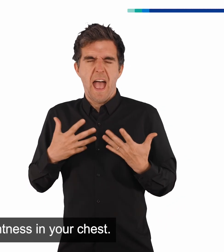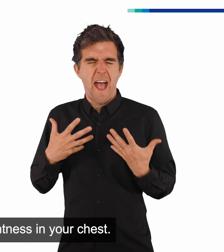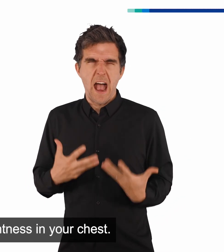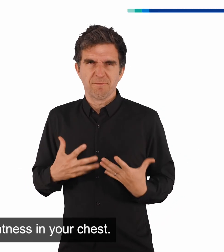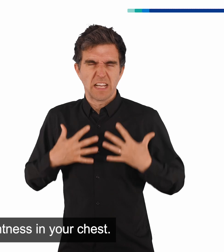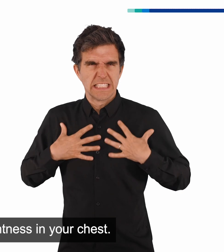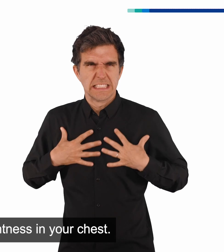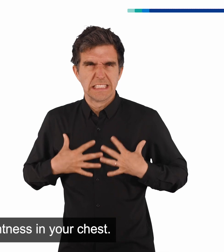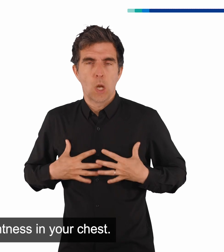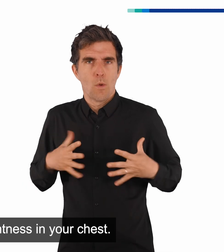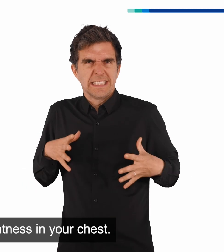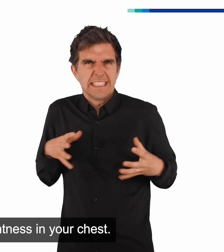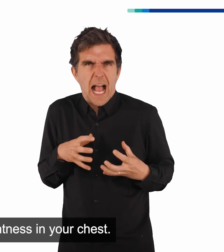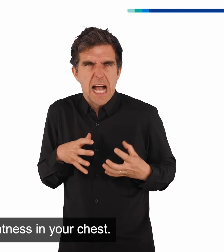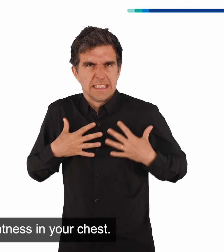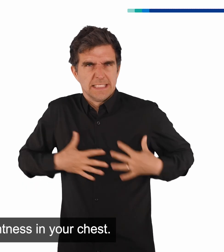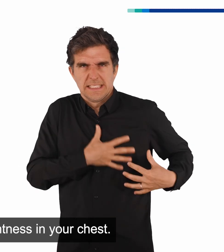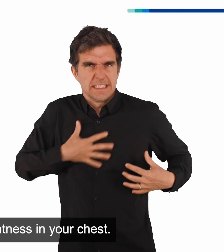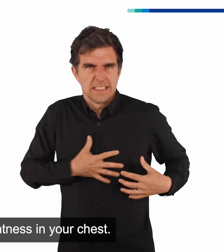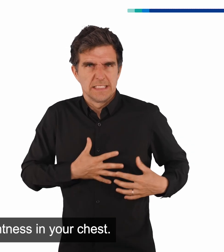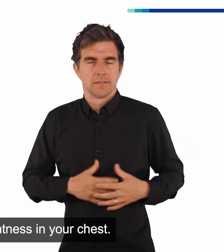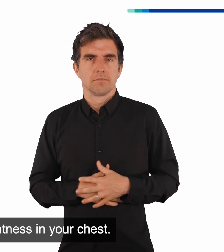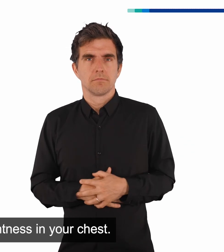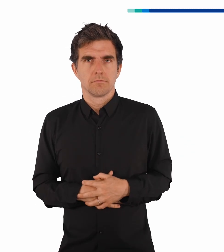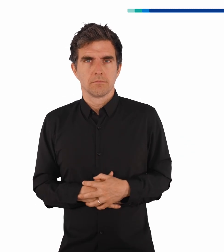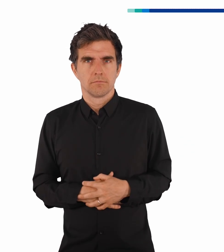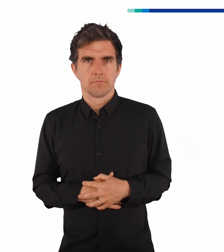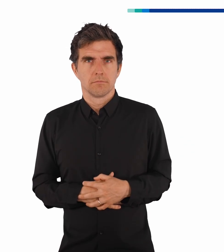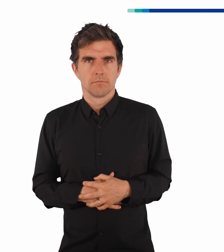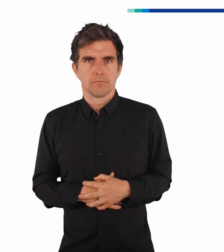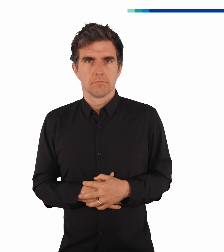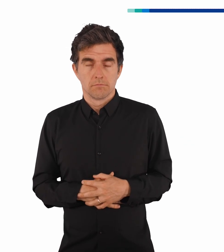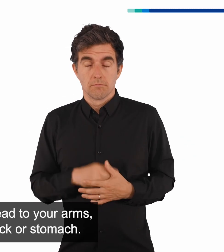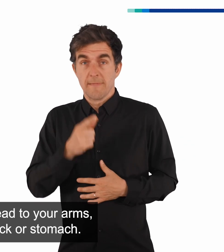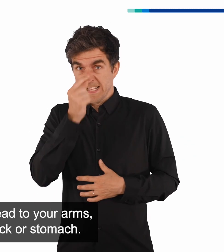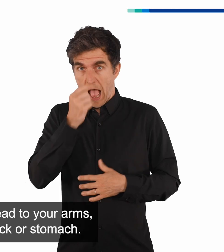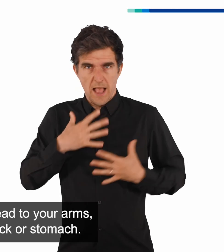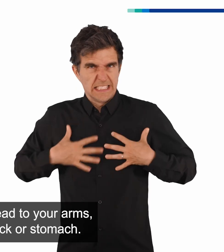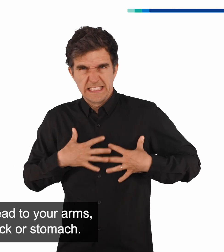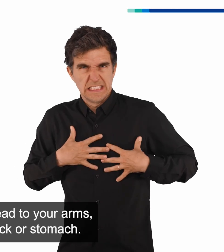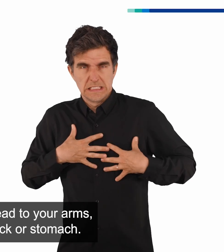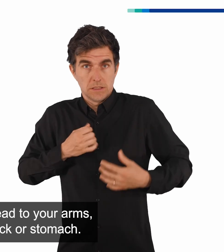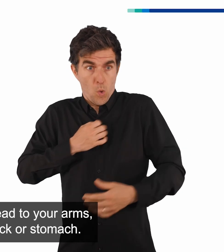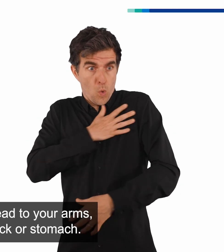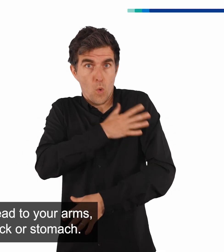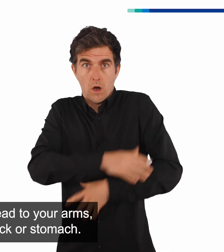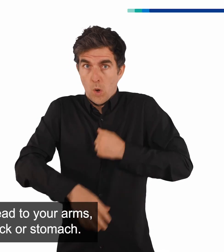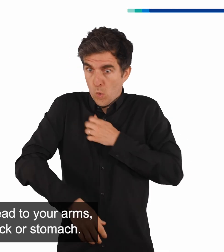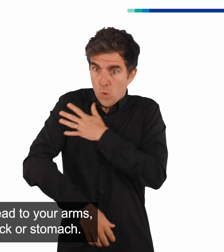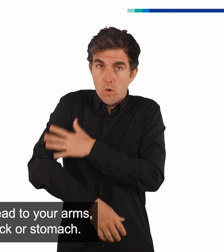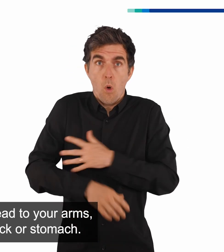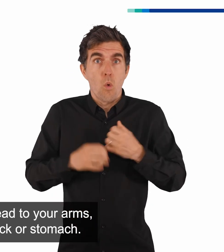stomach. Feeling of severe tightness or dull ache. May also experience shortness of breath too.